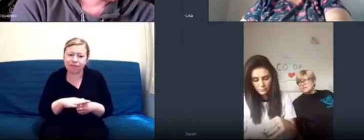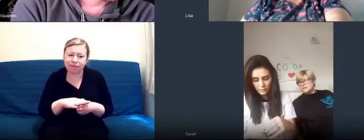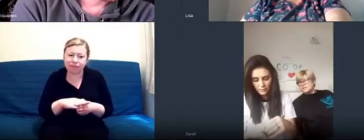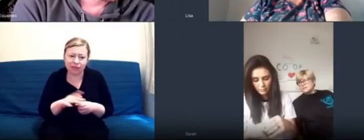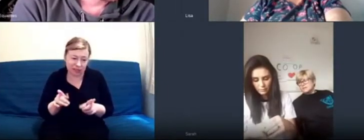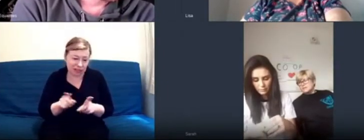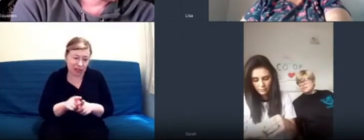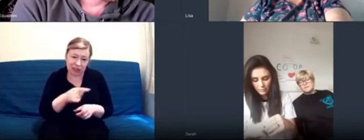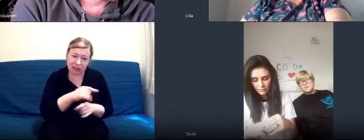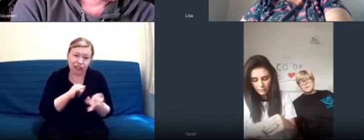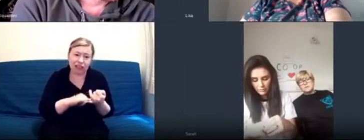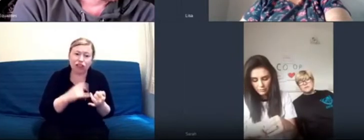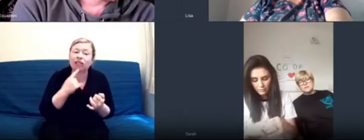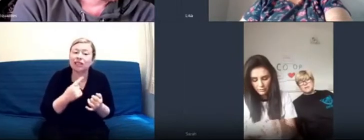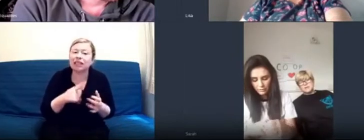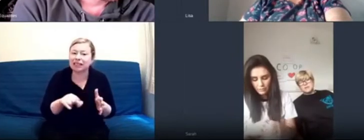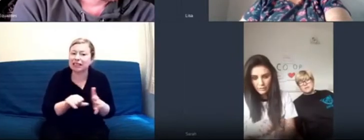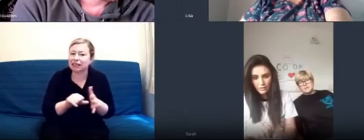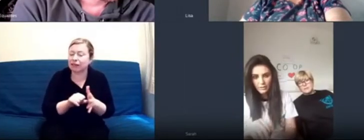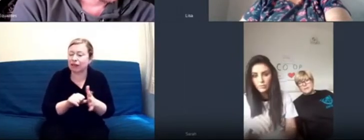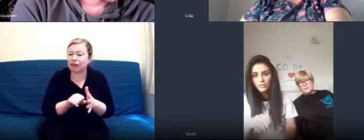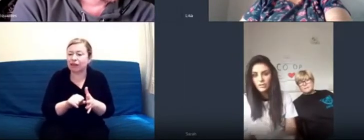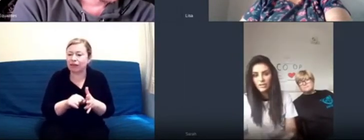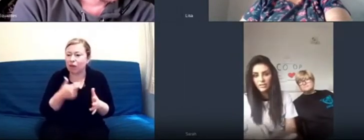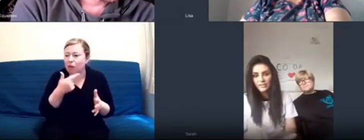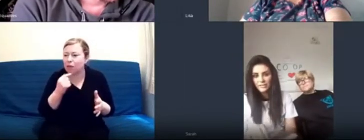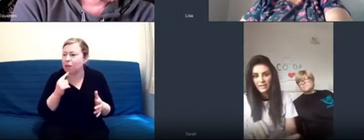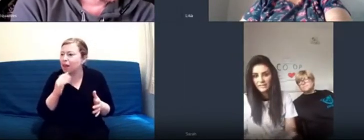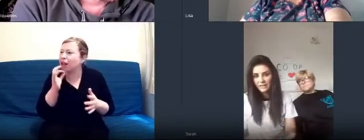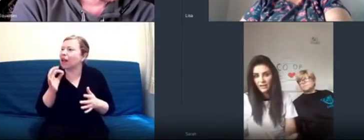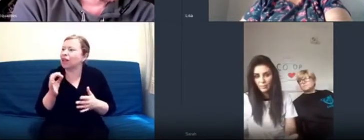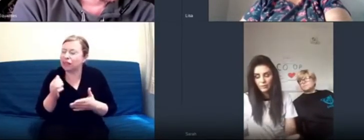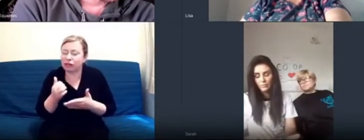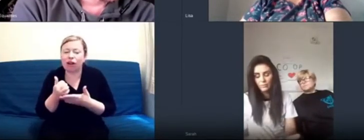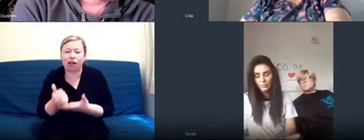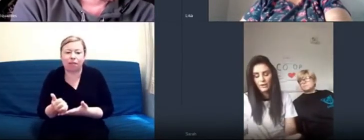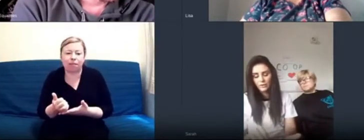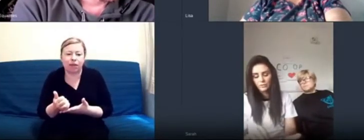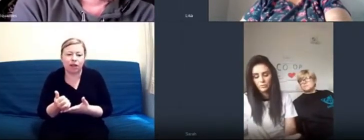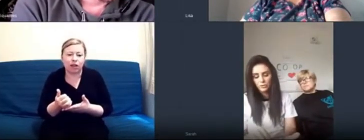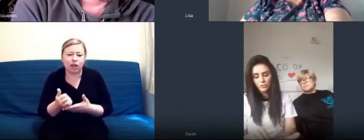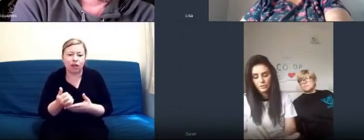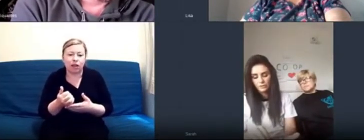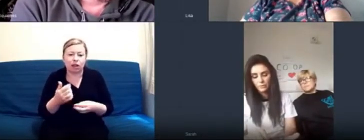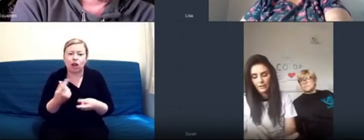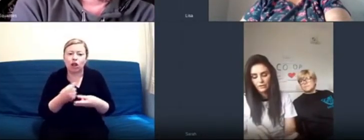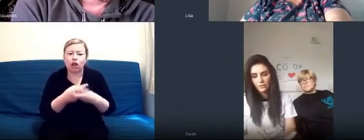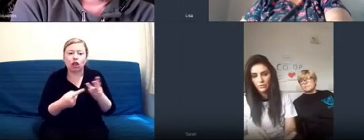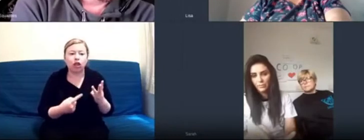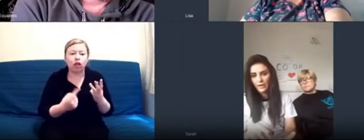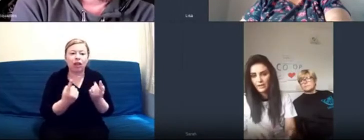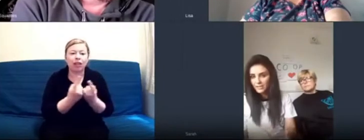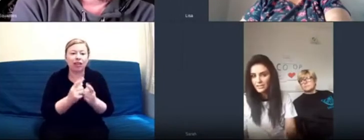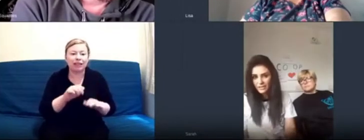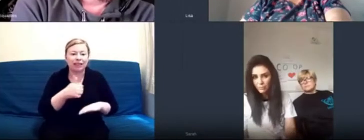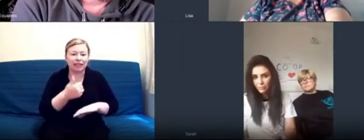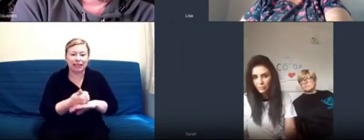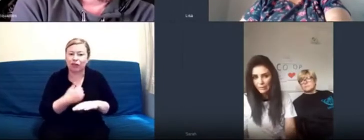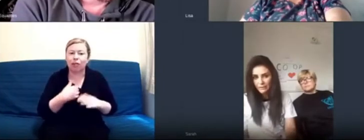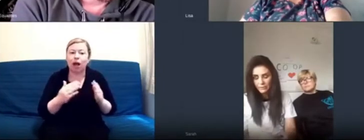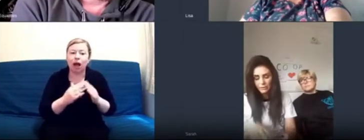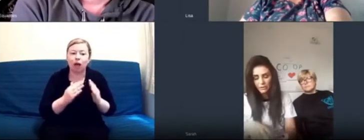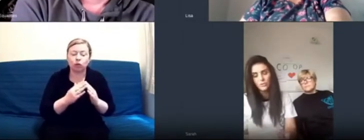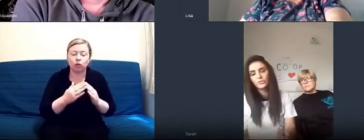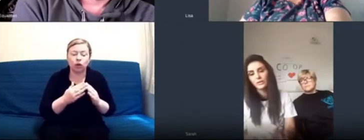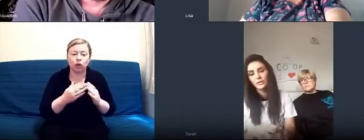like you say, yeah, it's difficult for people to reach out. And that was the three things that I set up from the house, was the food bank, the clothing bank, and the